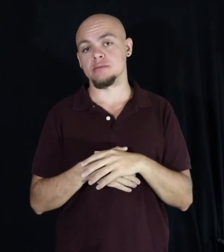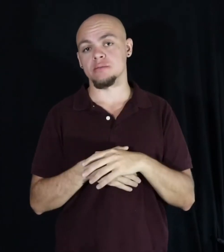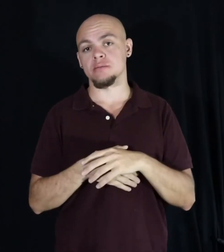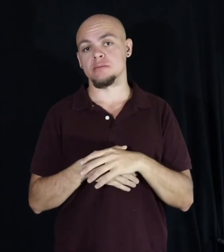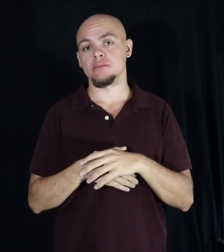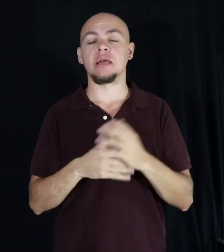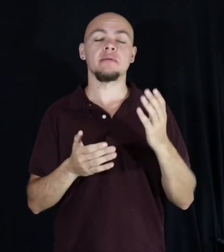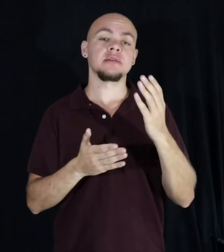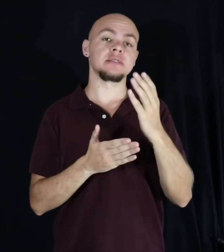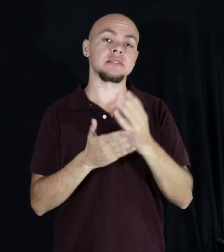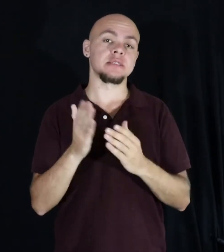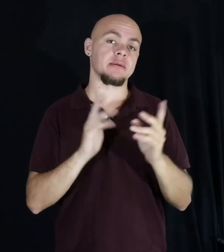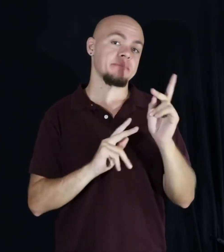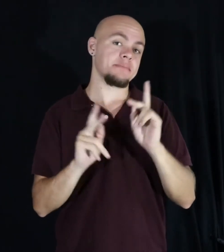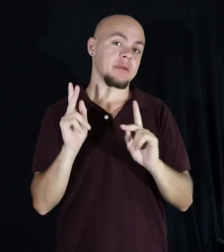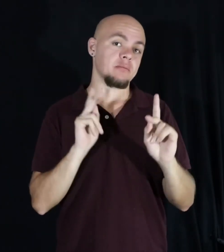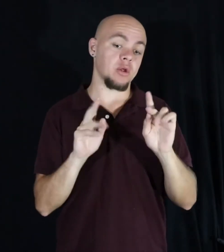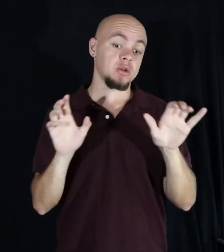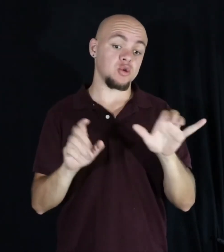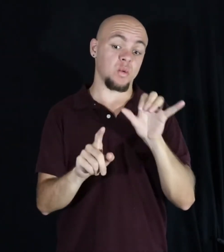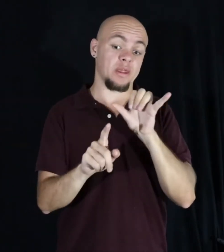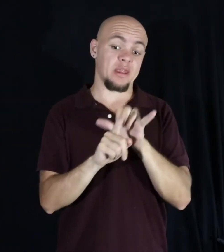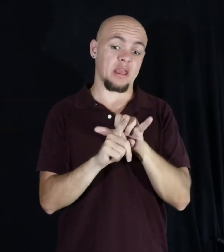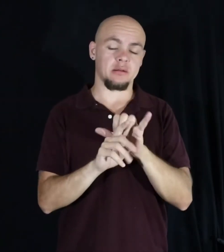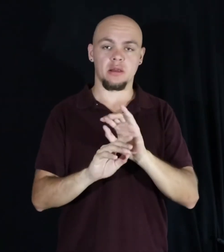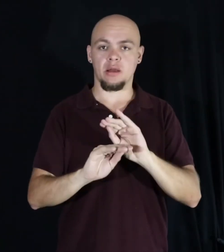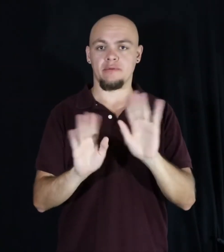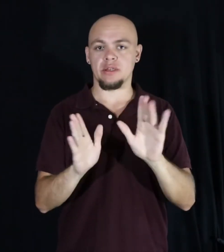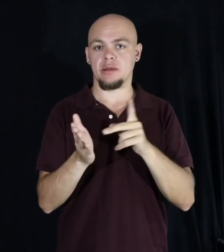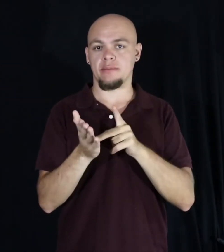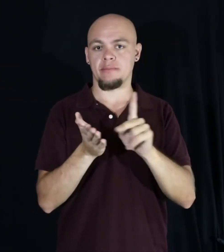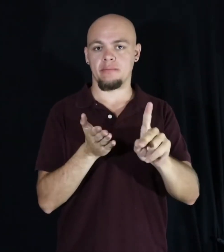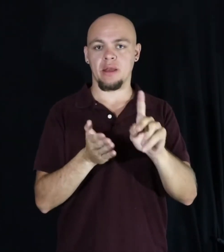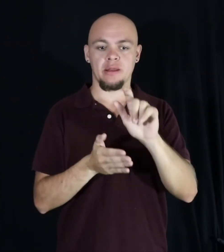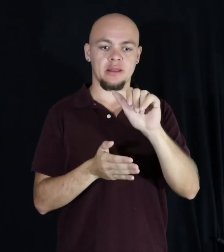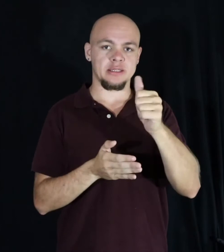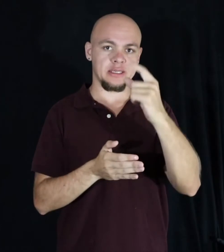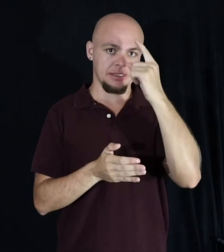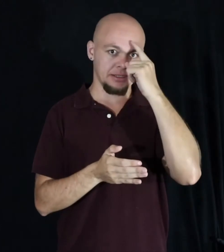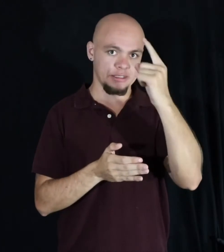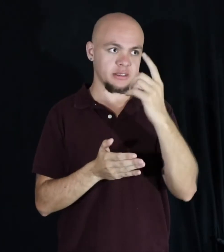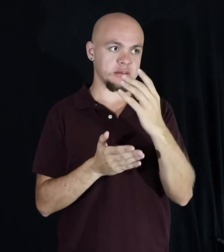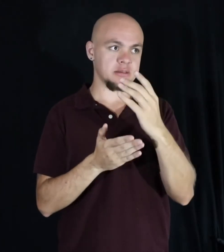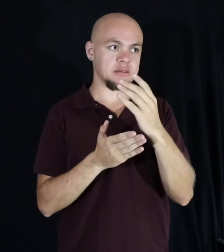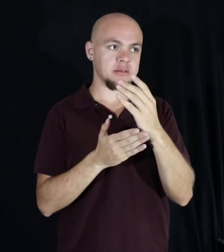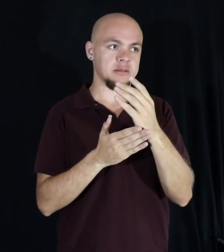some people that did that, of course, I paid everyone the 10 cents, but some didn't.